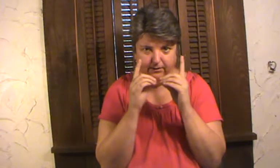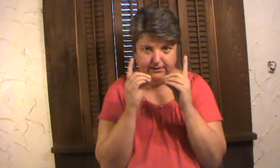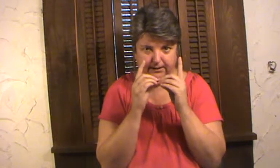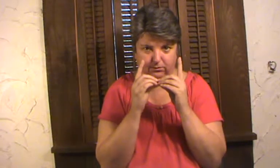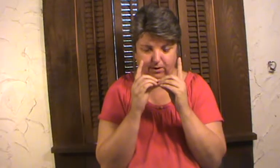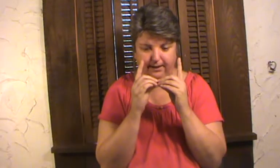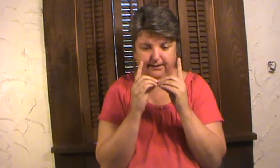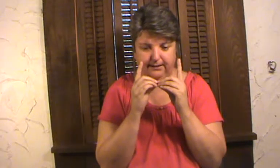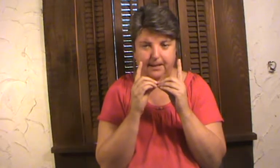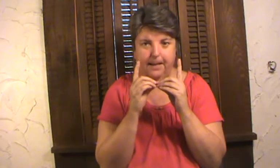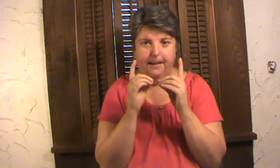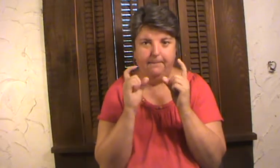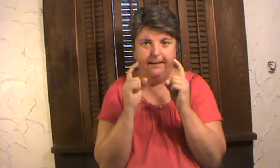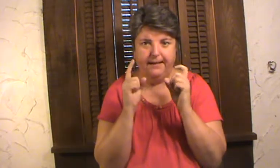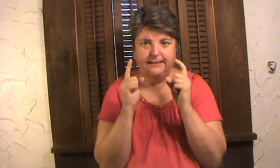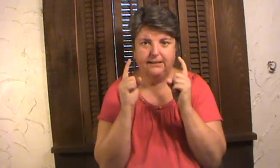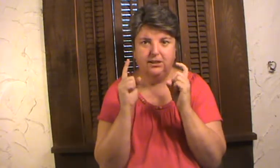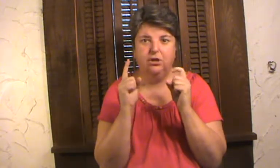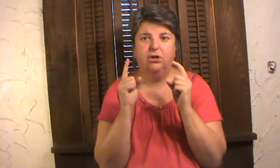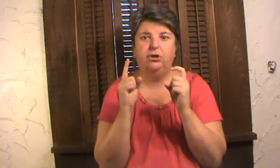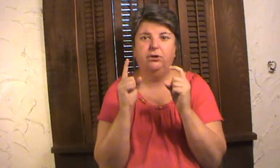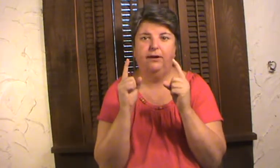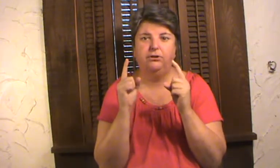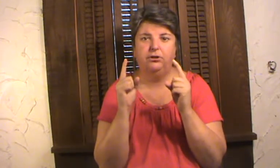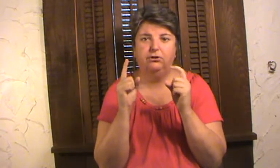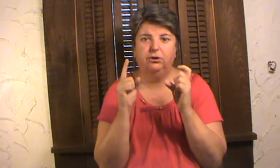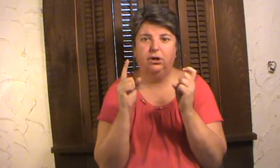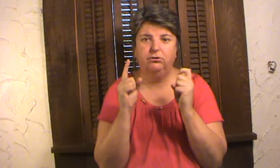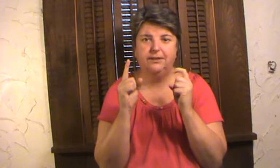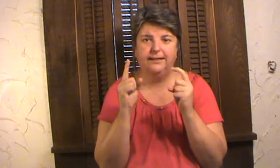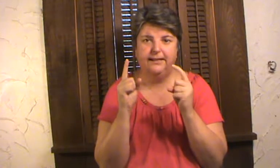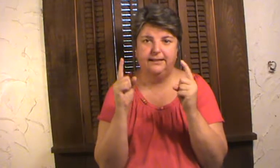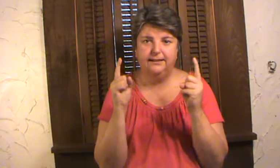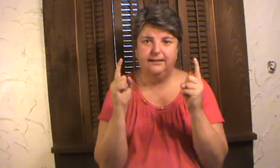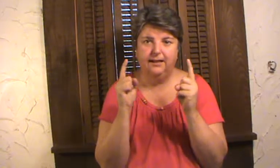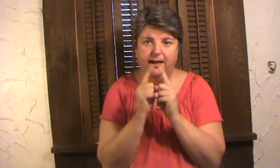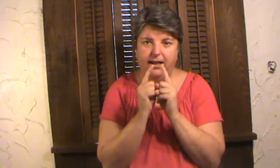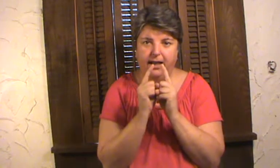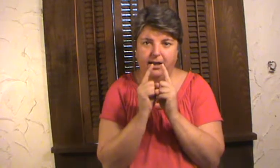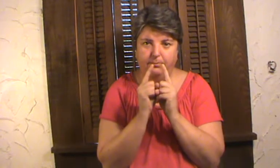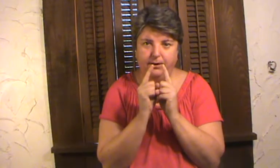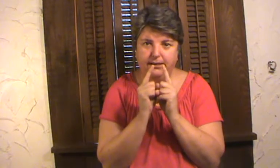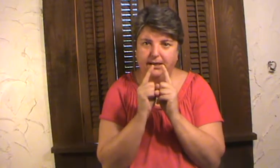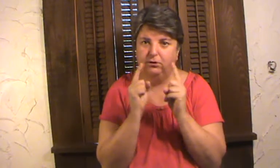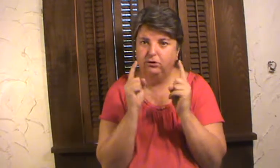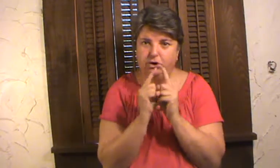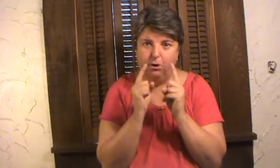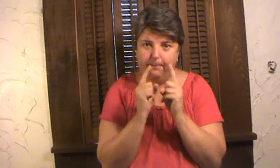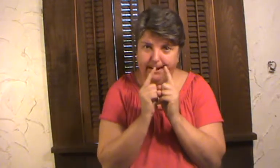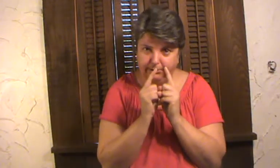it twice. Meet, you have 2 closed D's and you bring it together, don't bounce